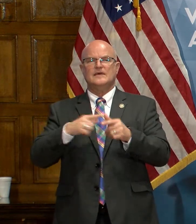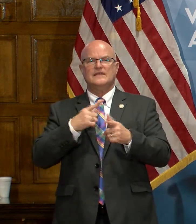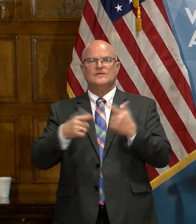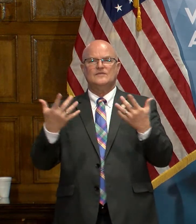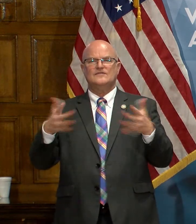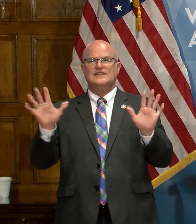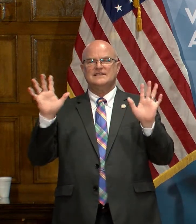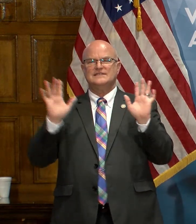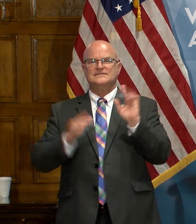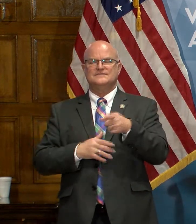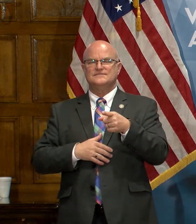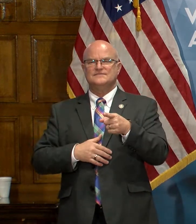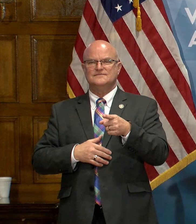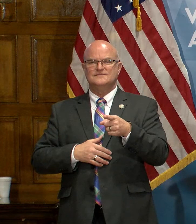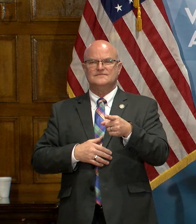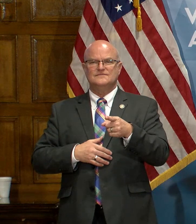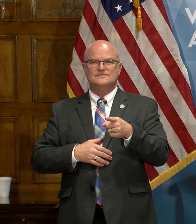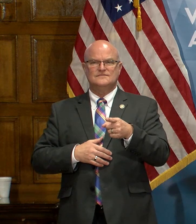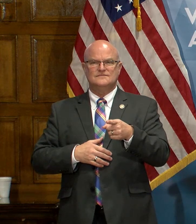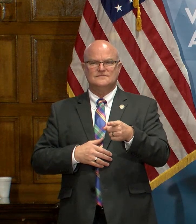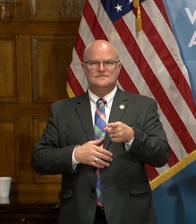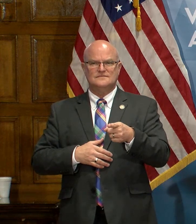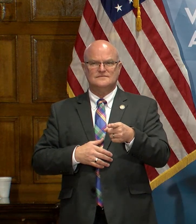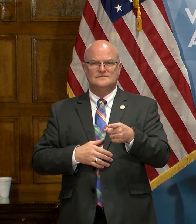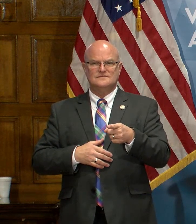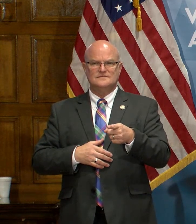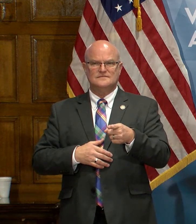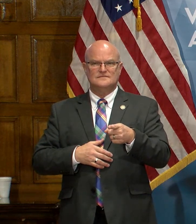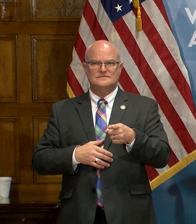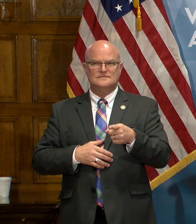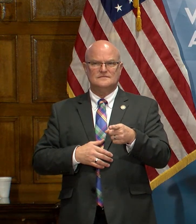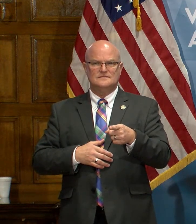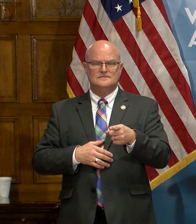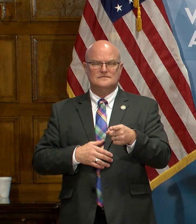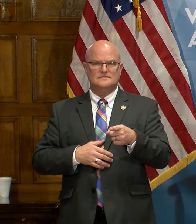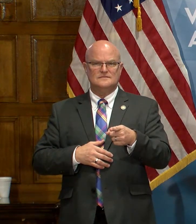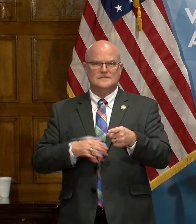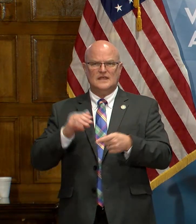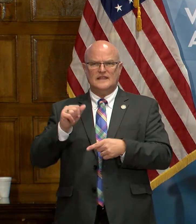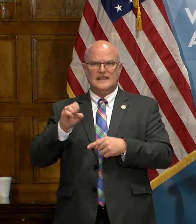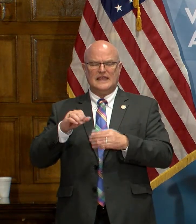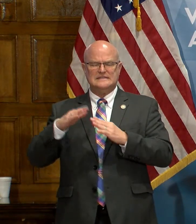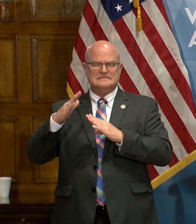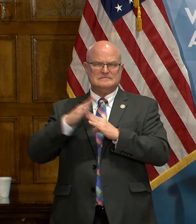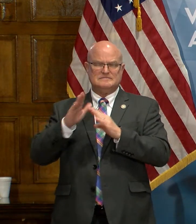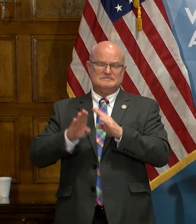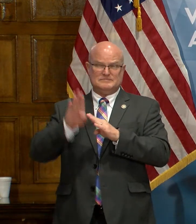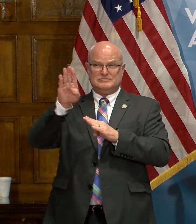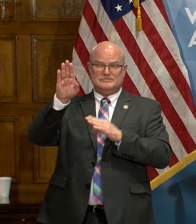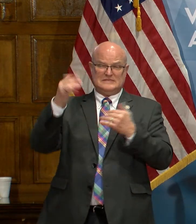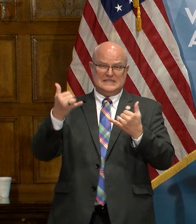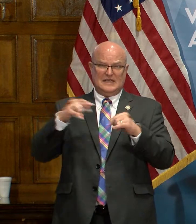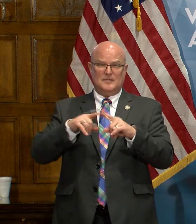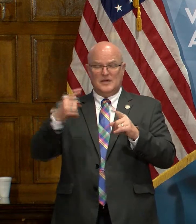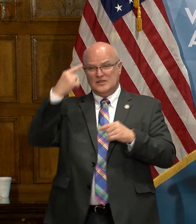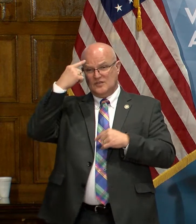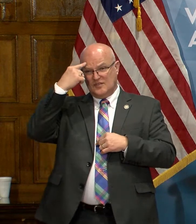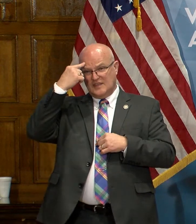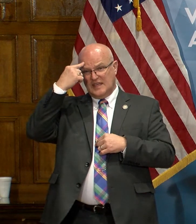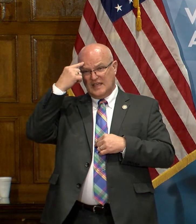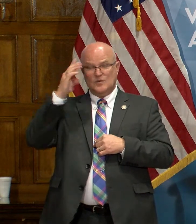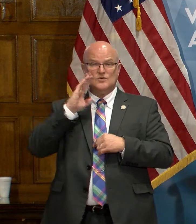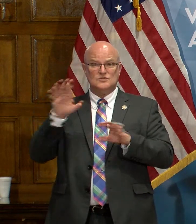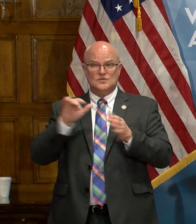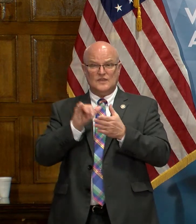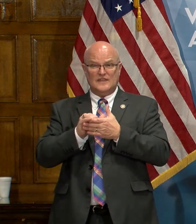we'll call it a day. Yes. Well, so doesn't seem like the cases have peaked quite yet, but it sounds like you think they are